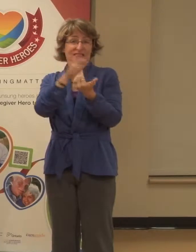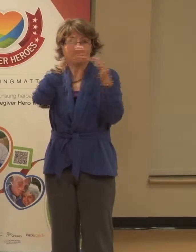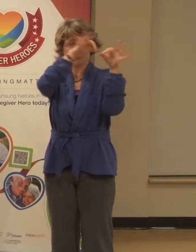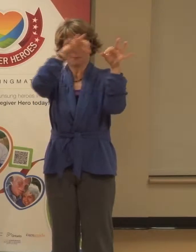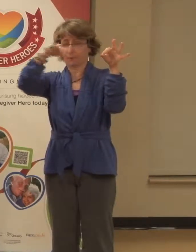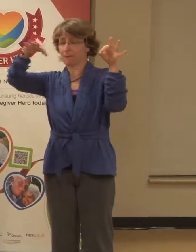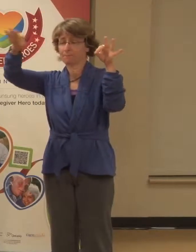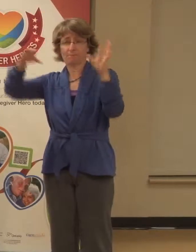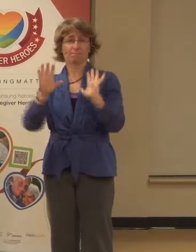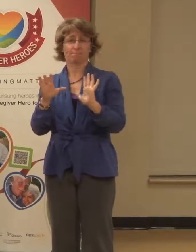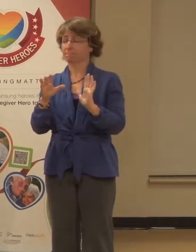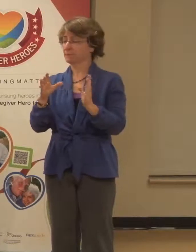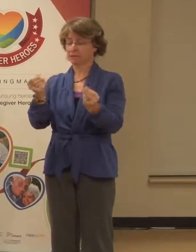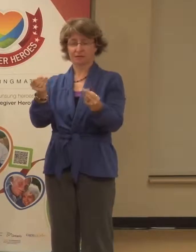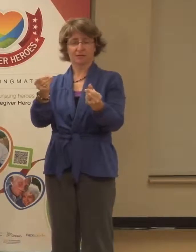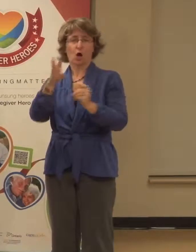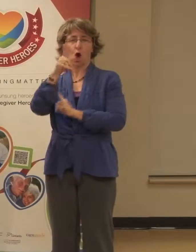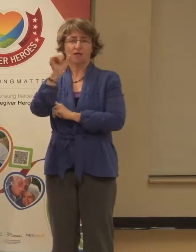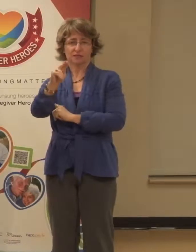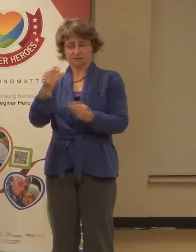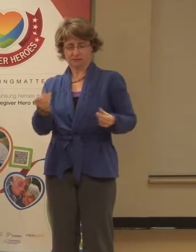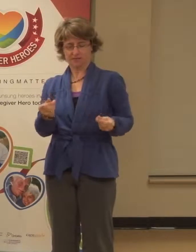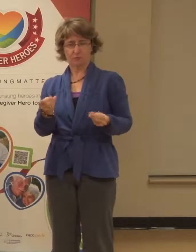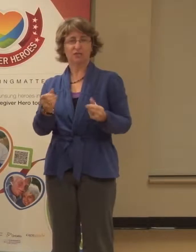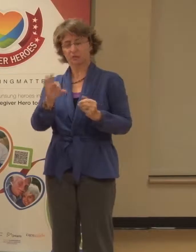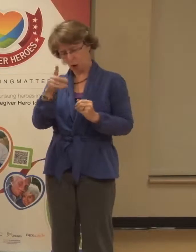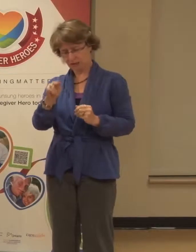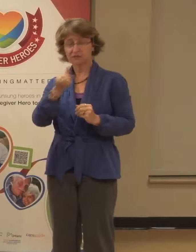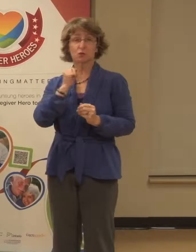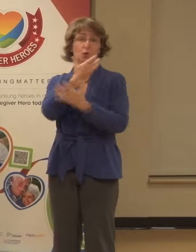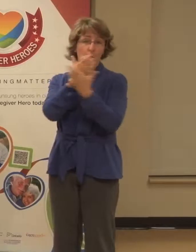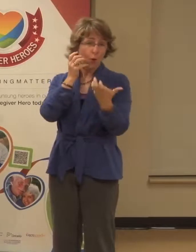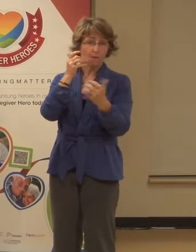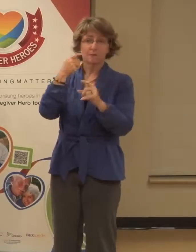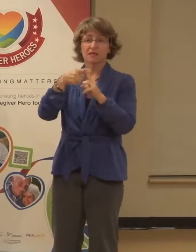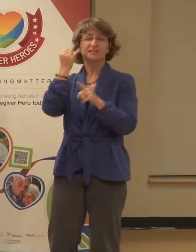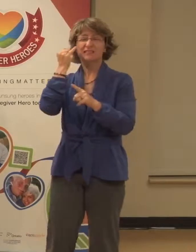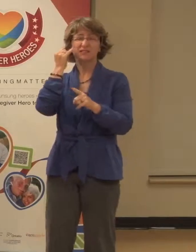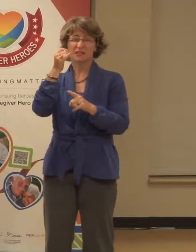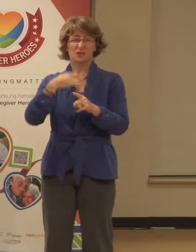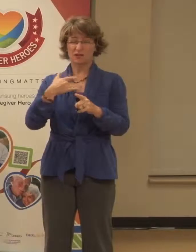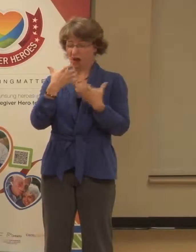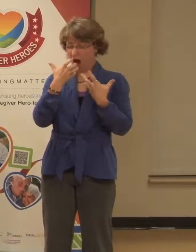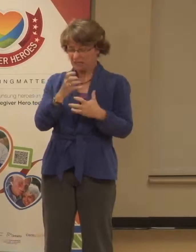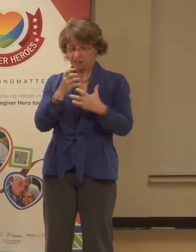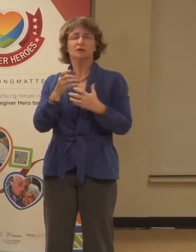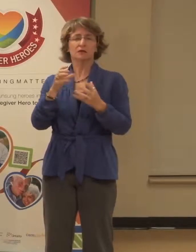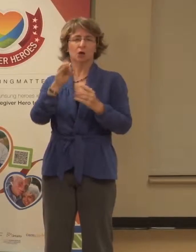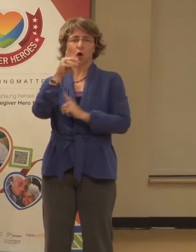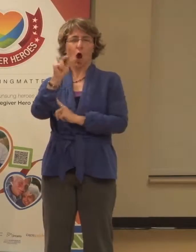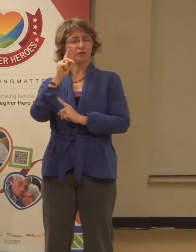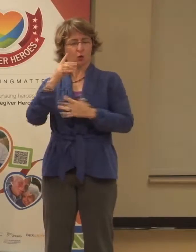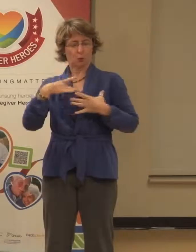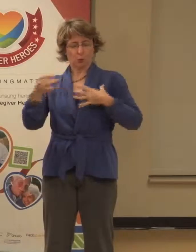unbutton, and the material is cotton. So it's warm, and if you're feeling hot, it's cold too. So it's